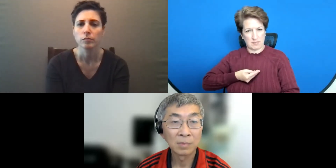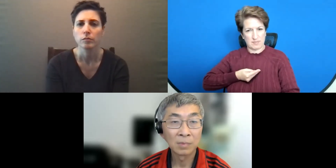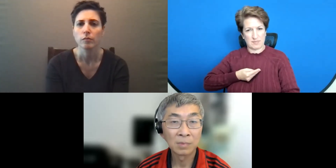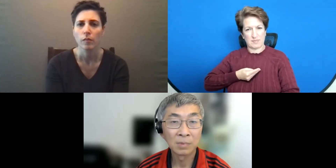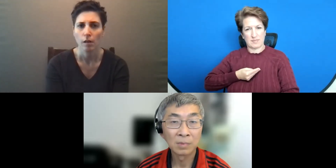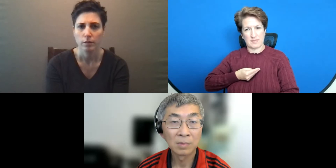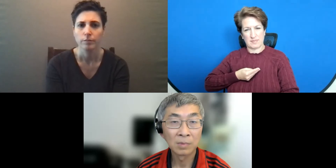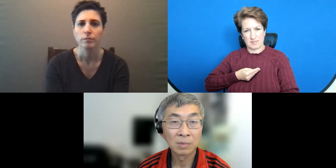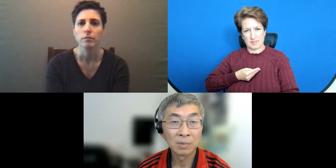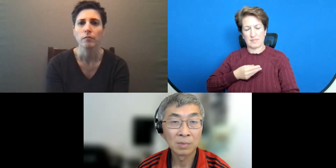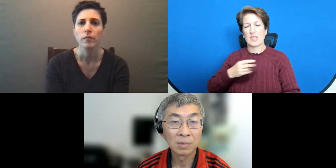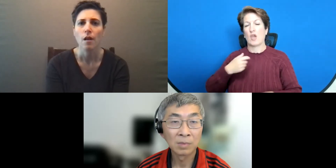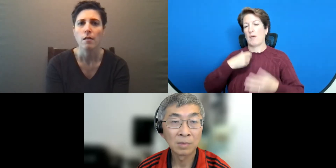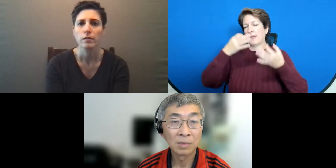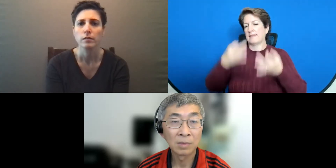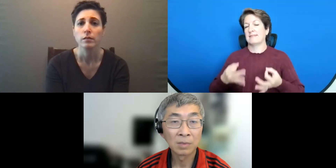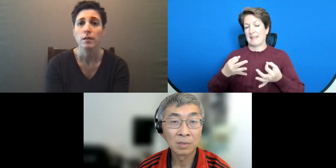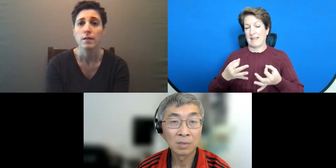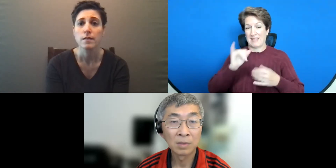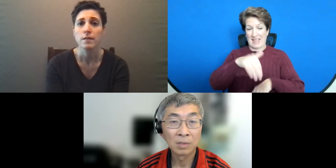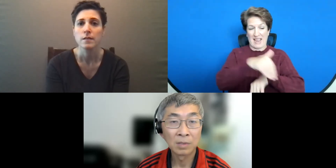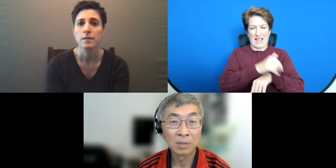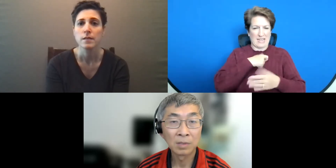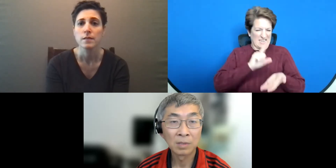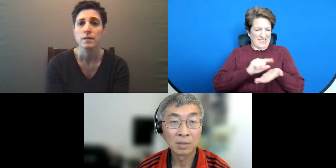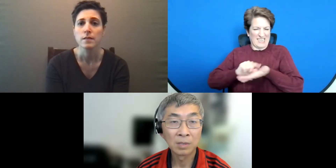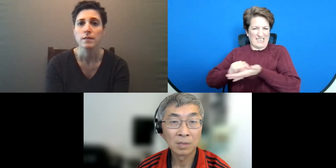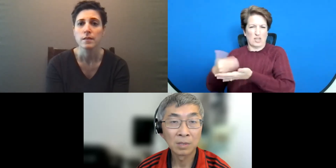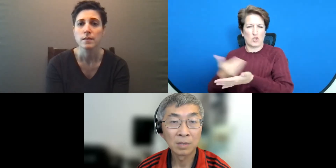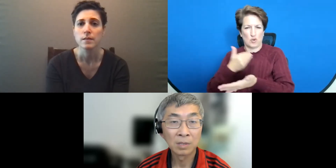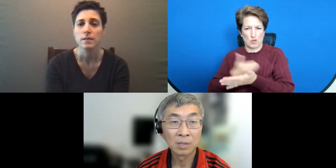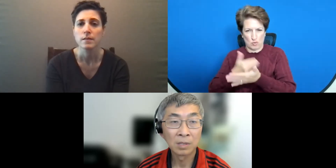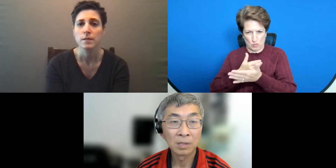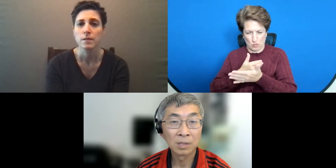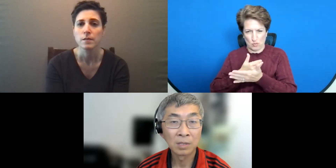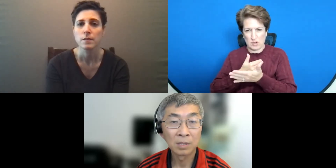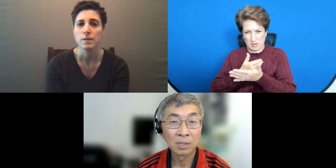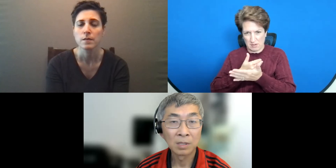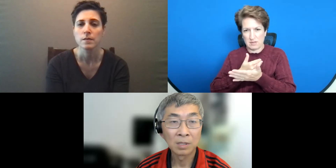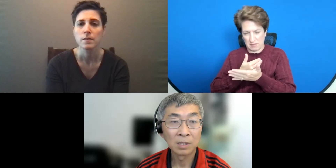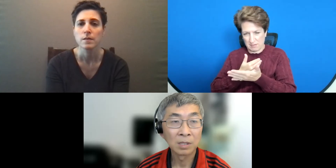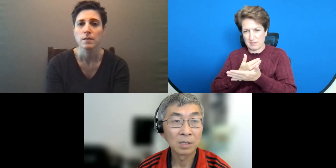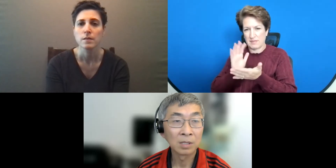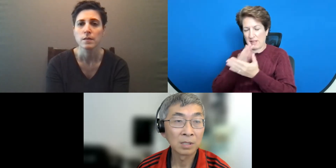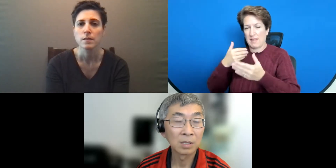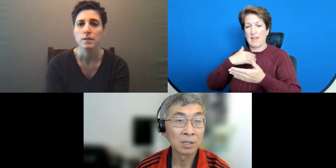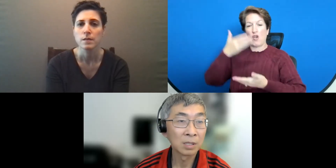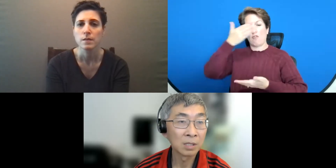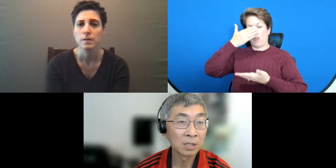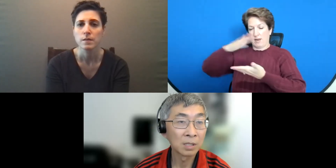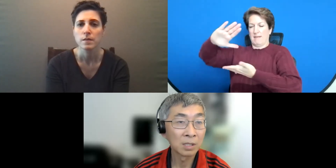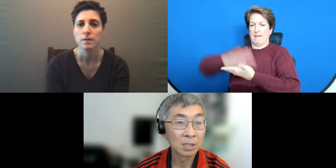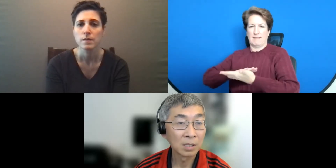we changed the flyer, we print out a bunch of new flyer, put it into the front page, that vaccine